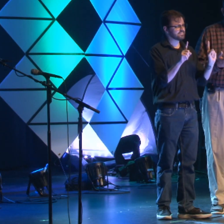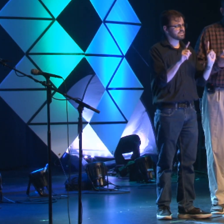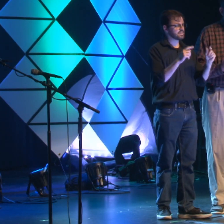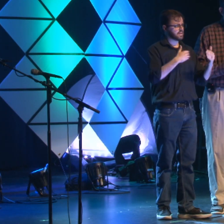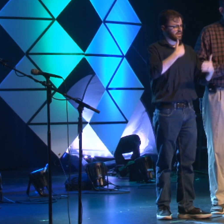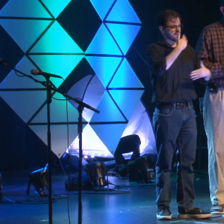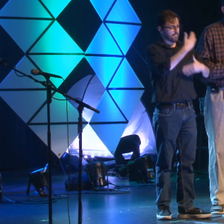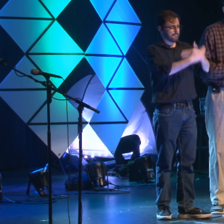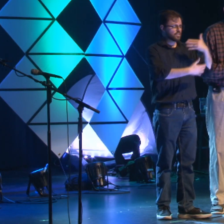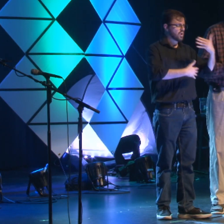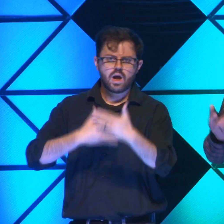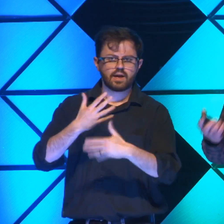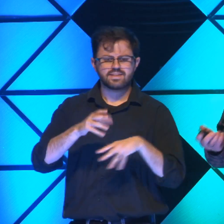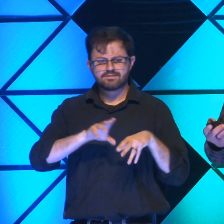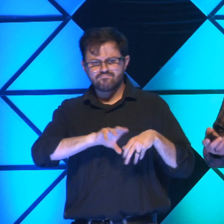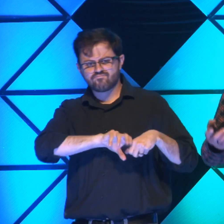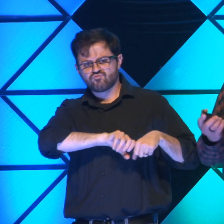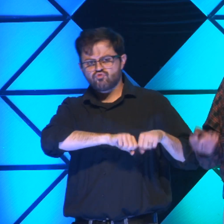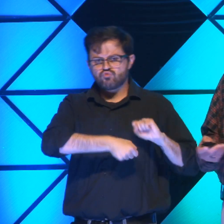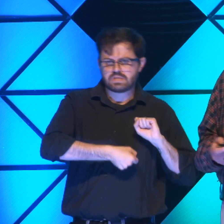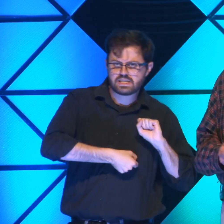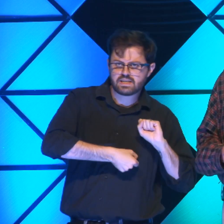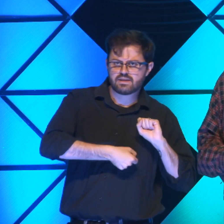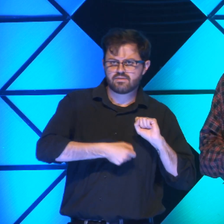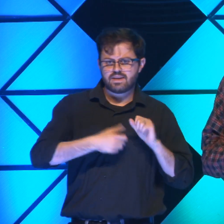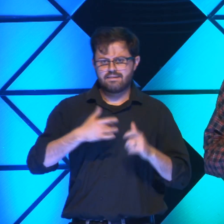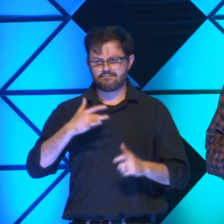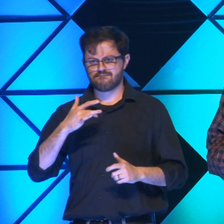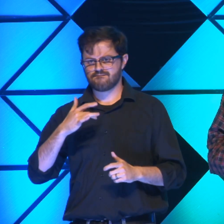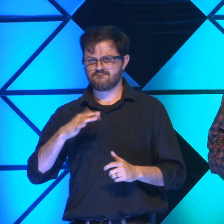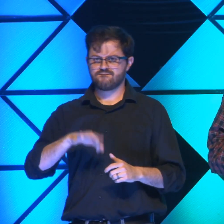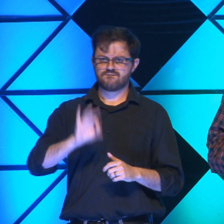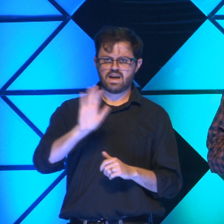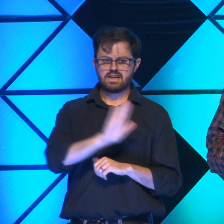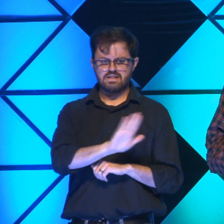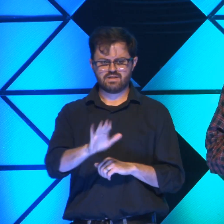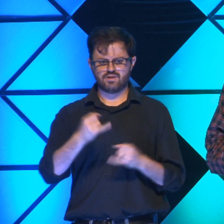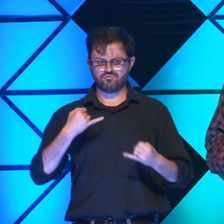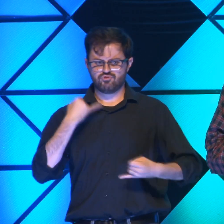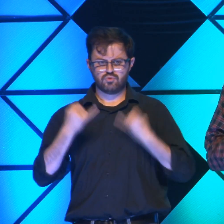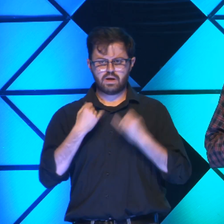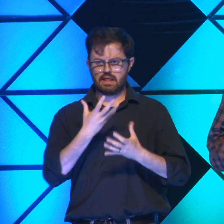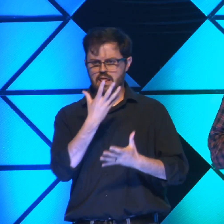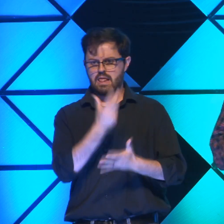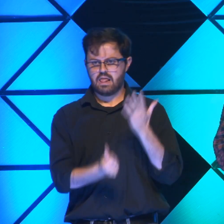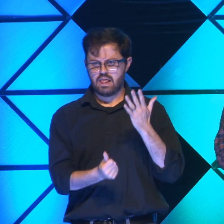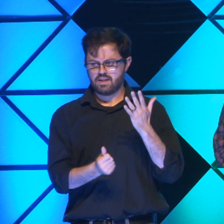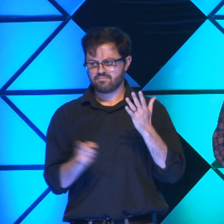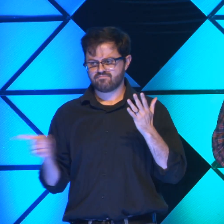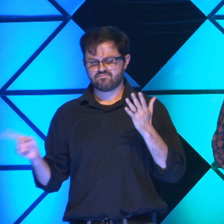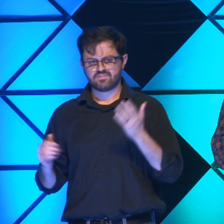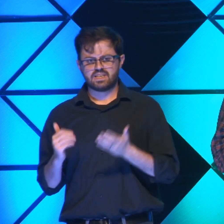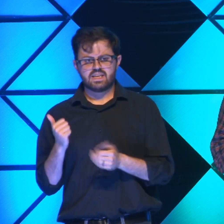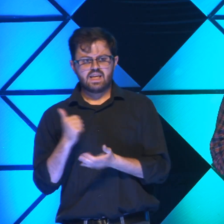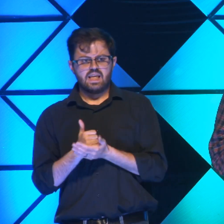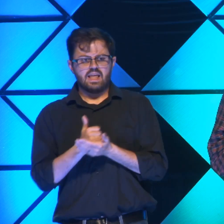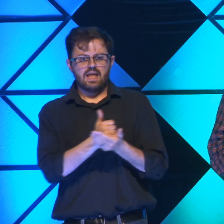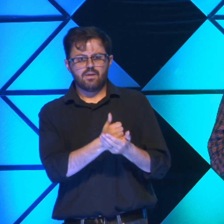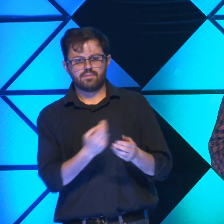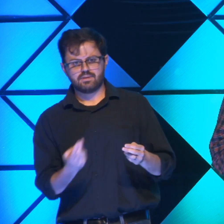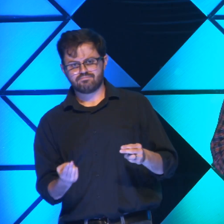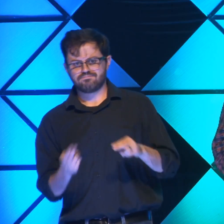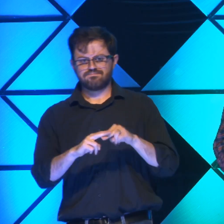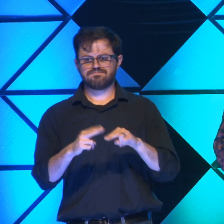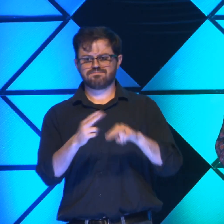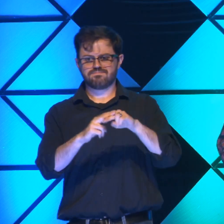of lost joy, was accelerated by His presence. When we are with someone on their Emmaus